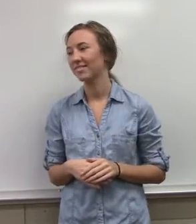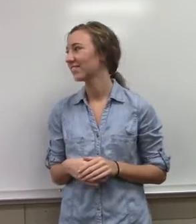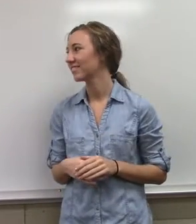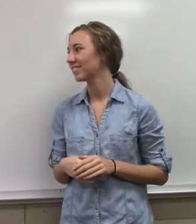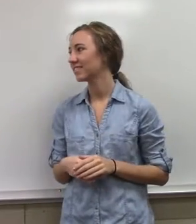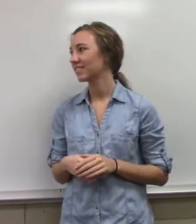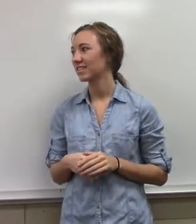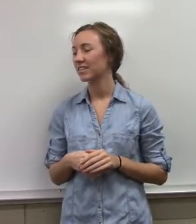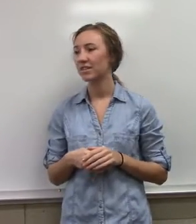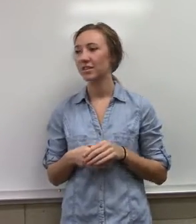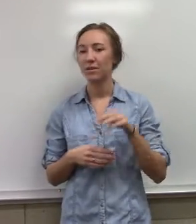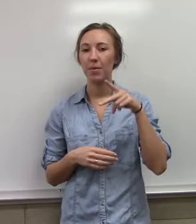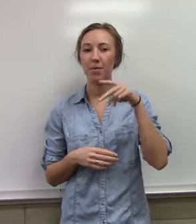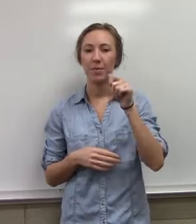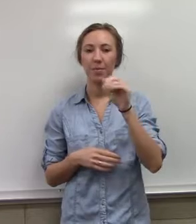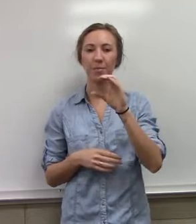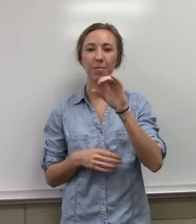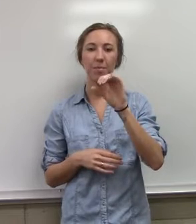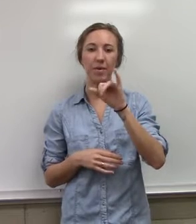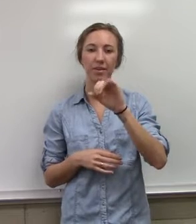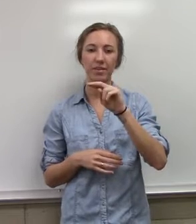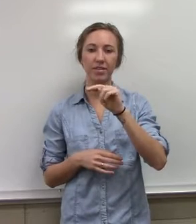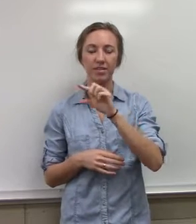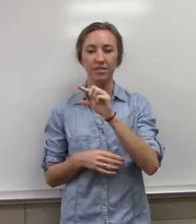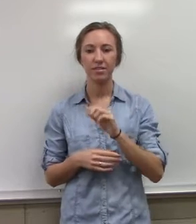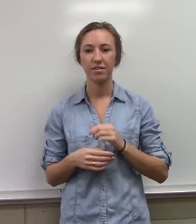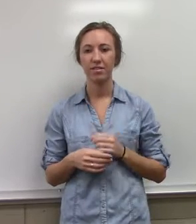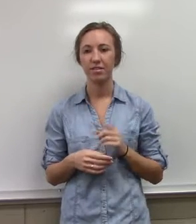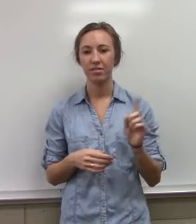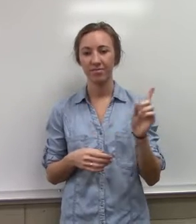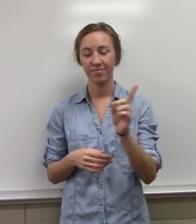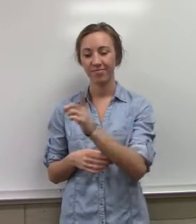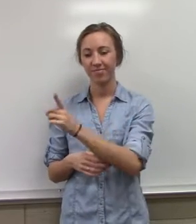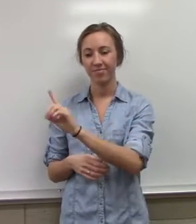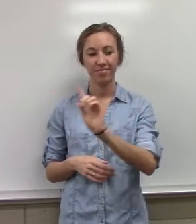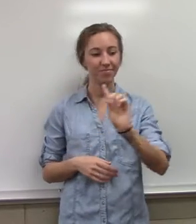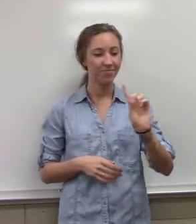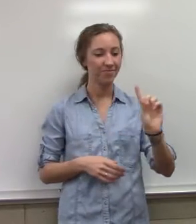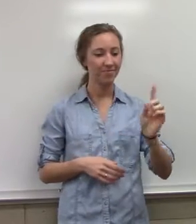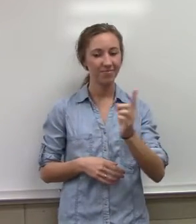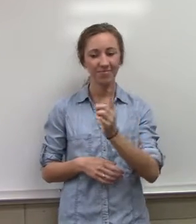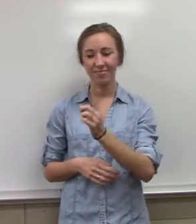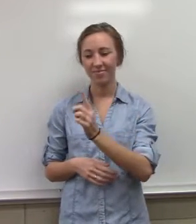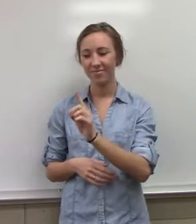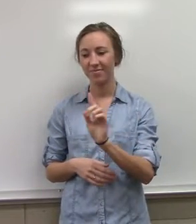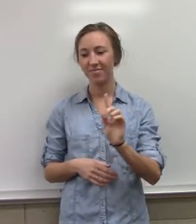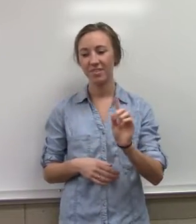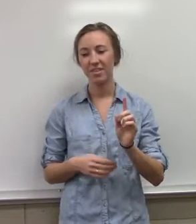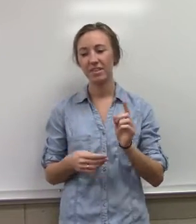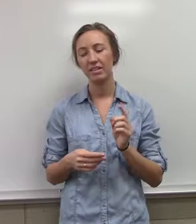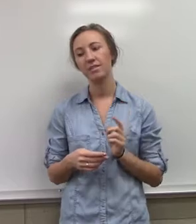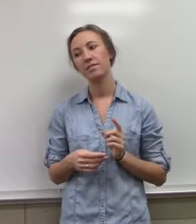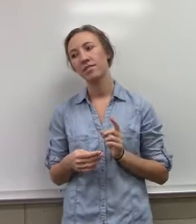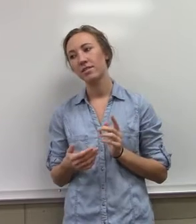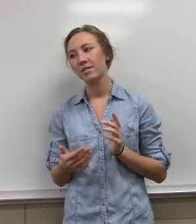pacing, this is and this is hard because some people pace when they think, but you see the impact it's